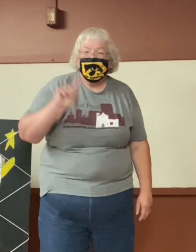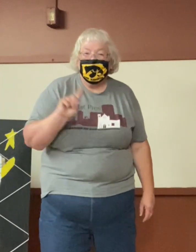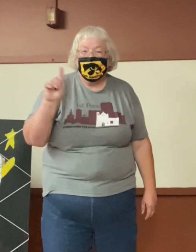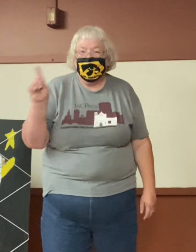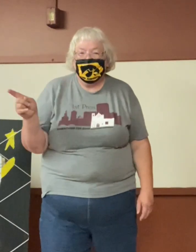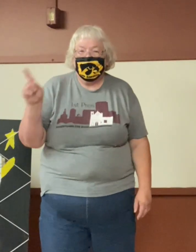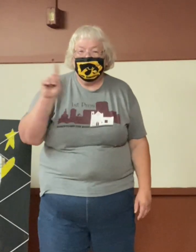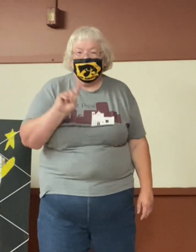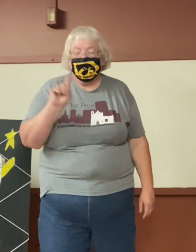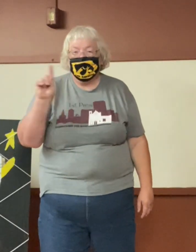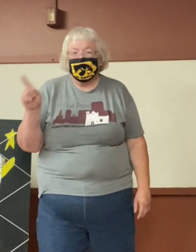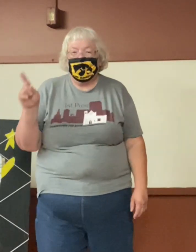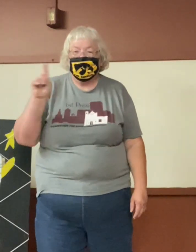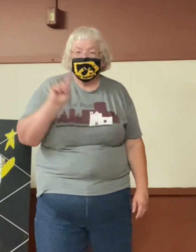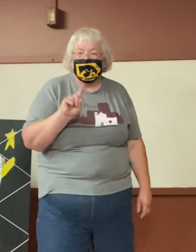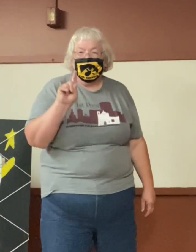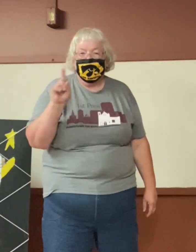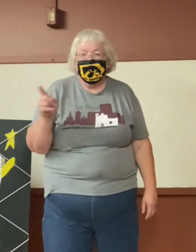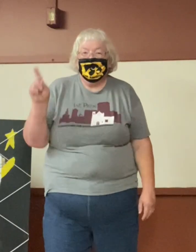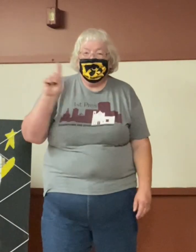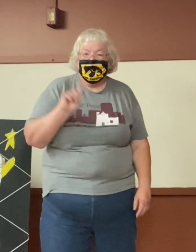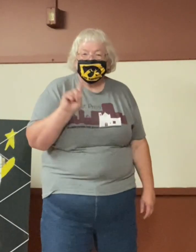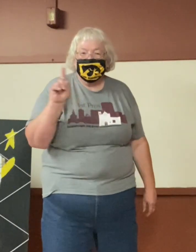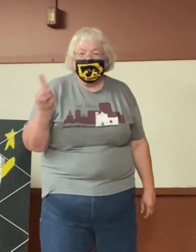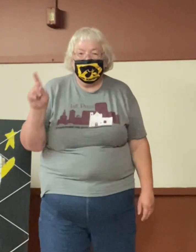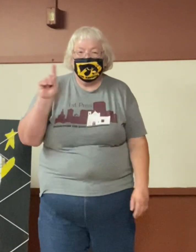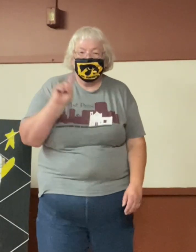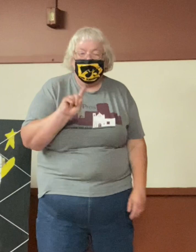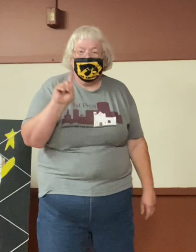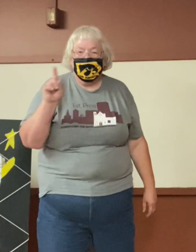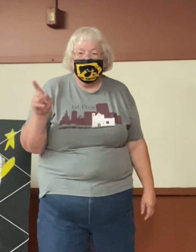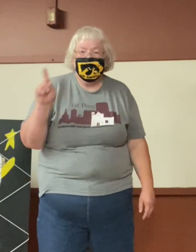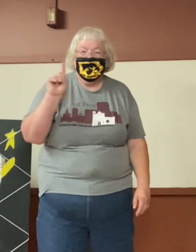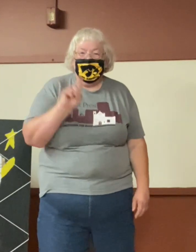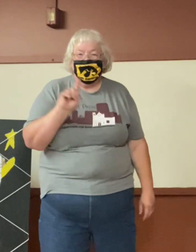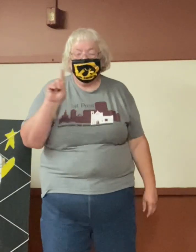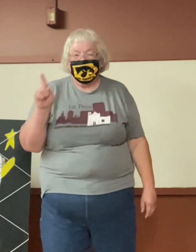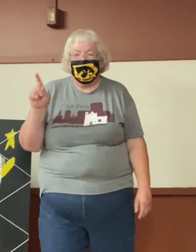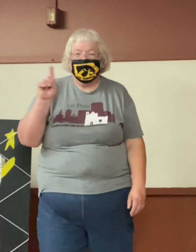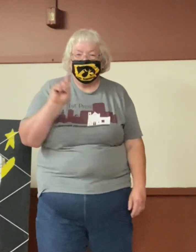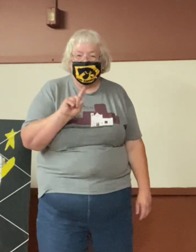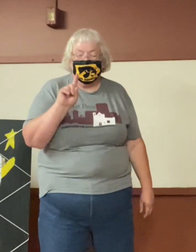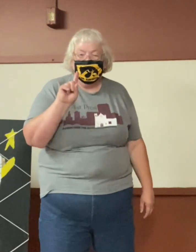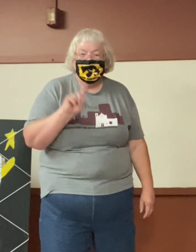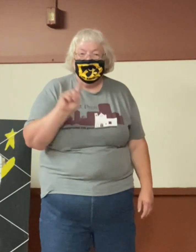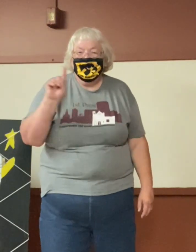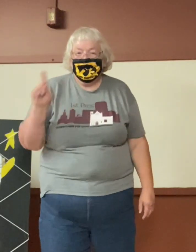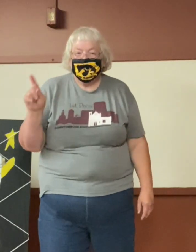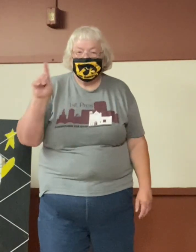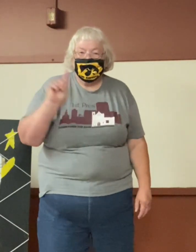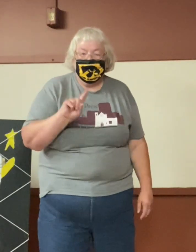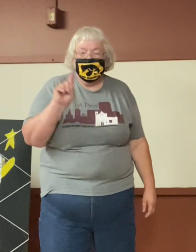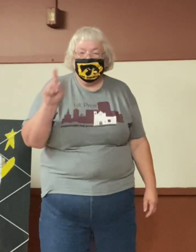light of mine, I'm gonna let it shine. This little light of mine, I'm gonna let it